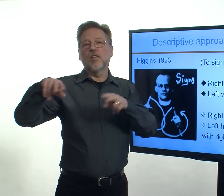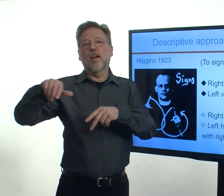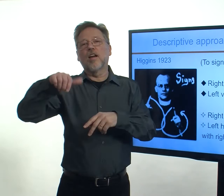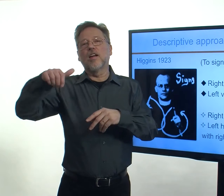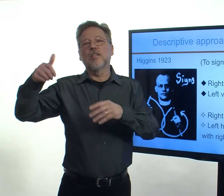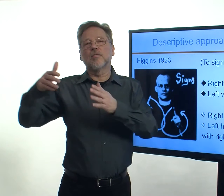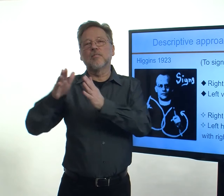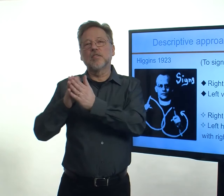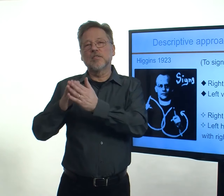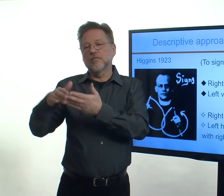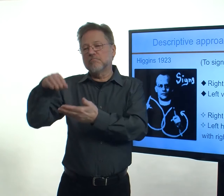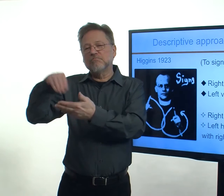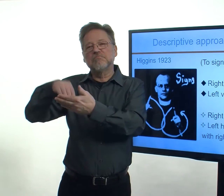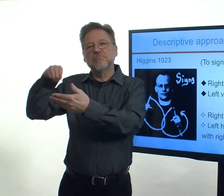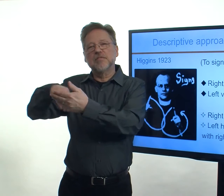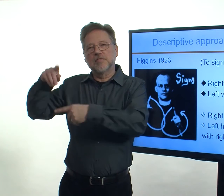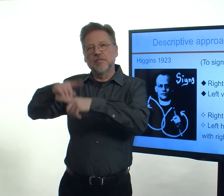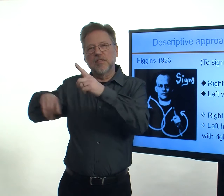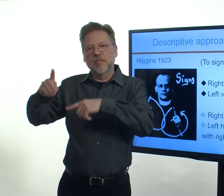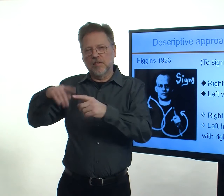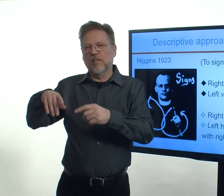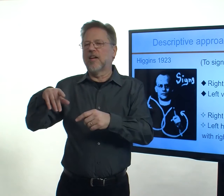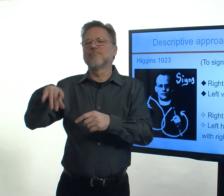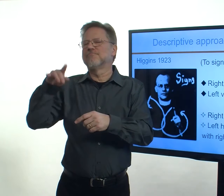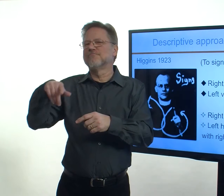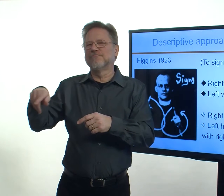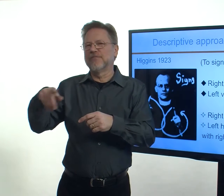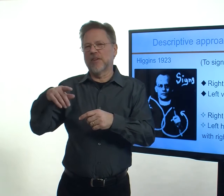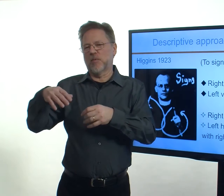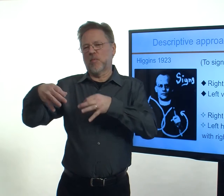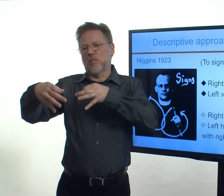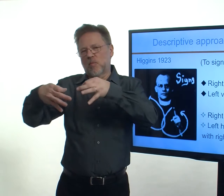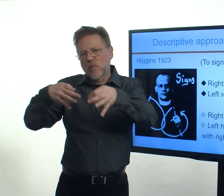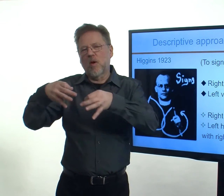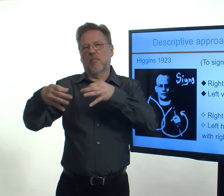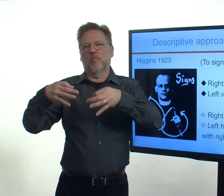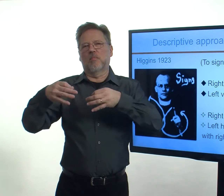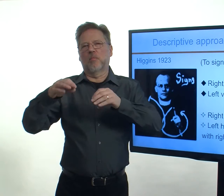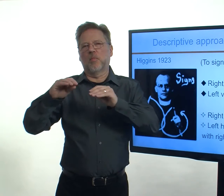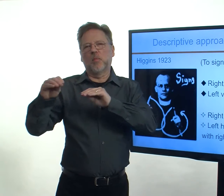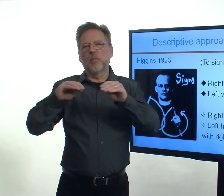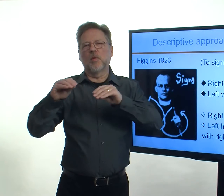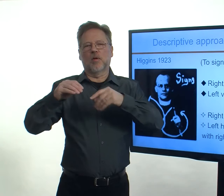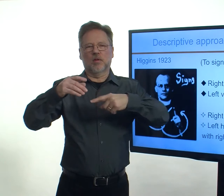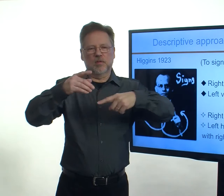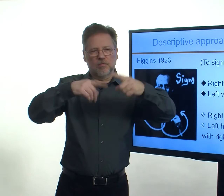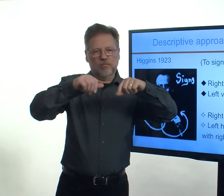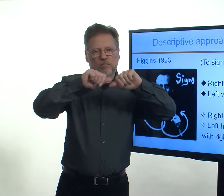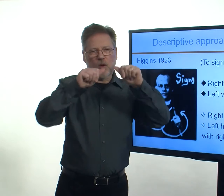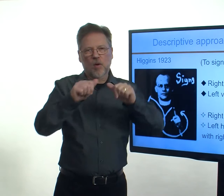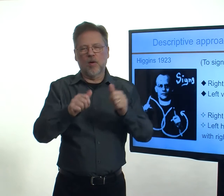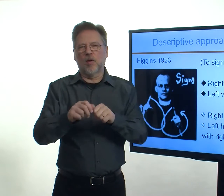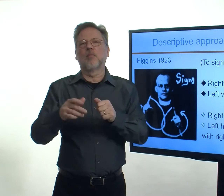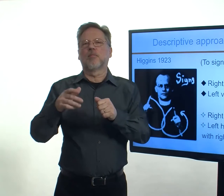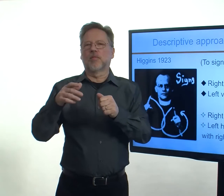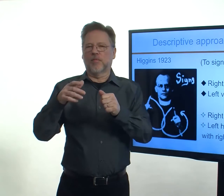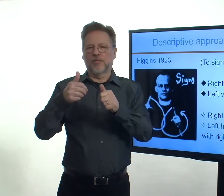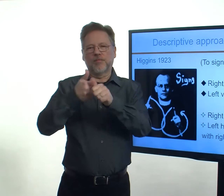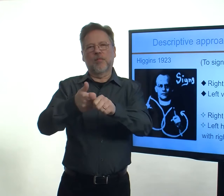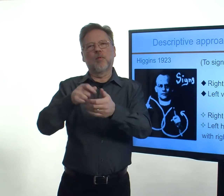In looking at other books cataloging signs, you find that the descriptions of movement and sign forms are all in writing,